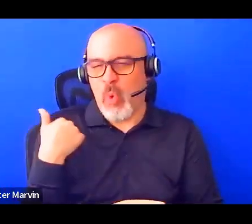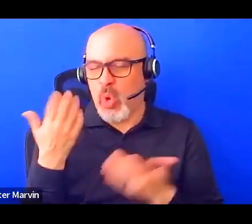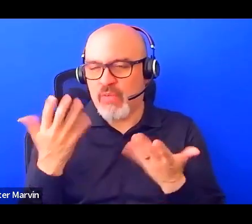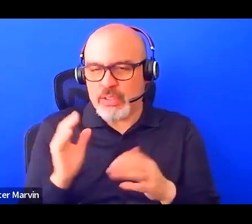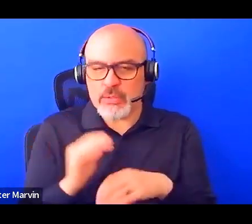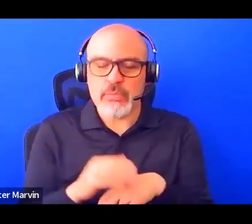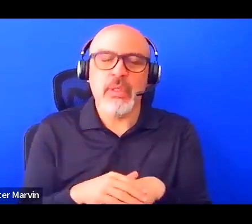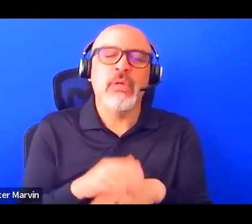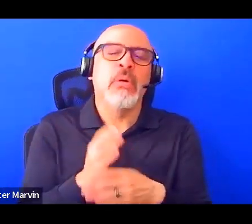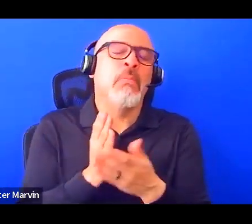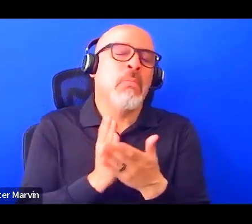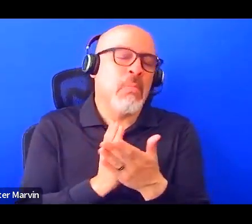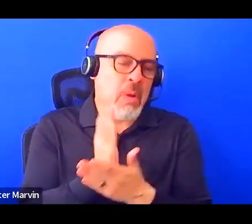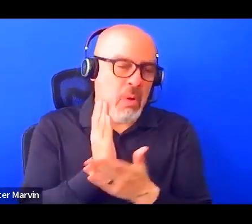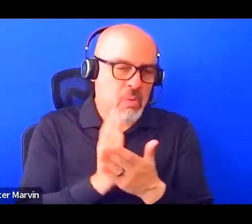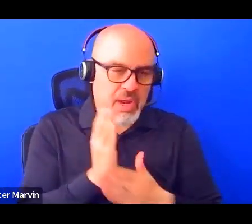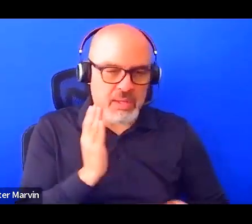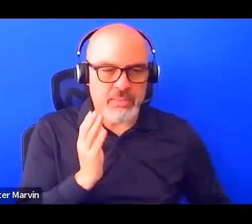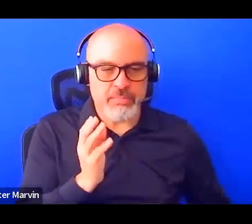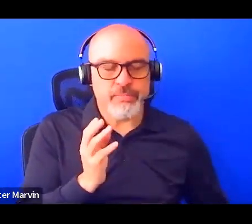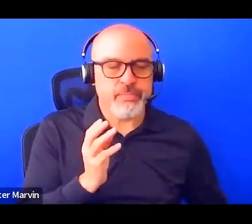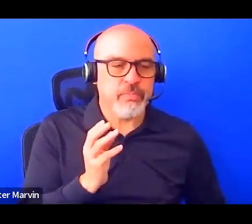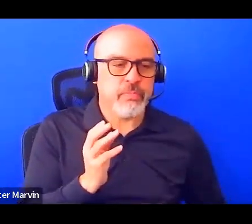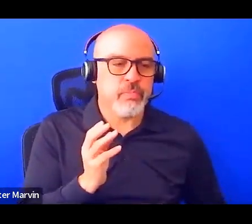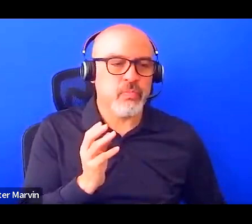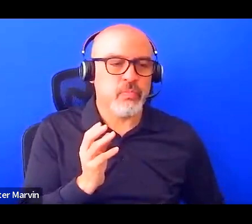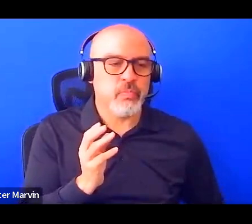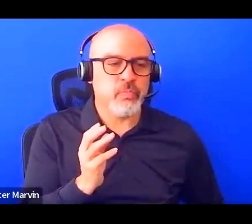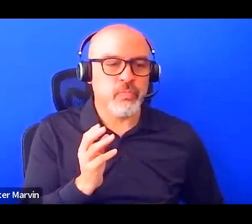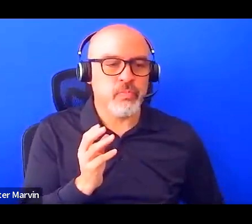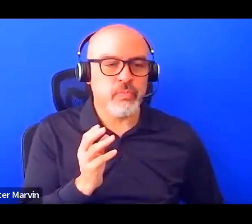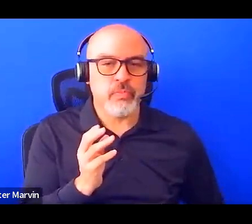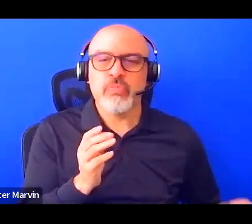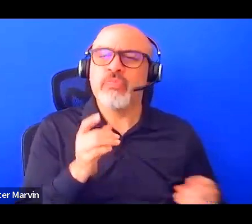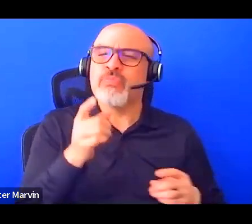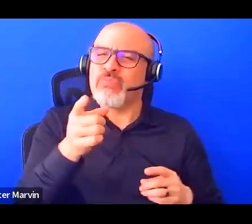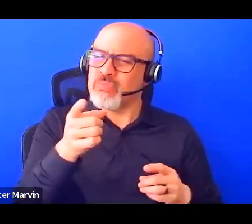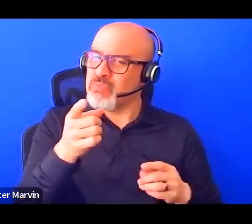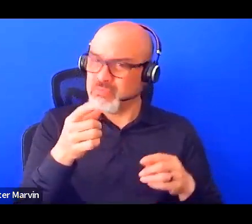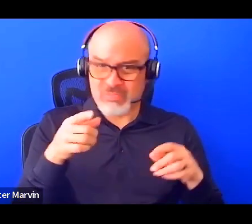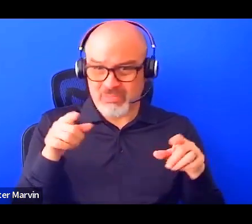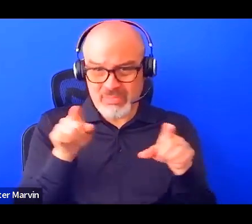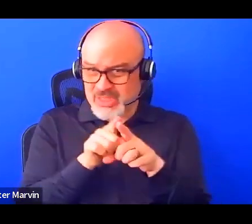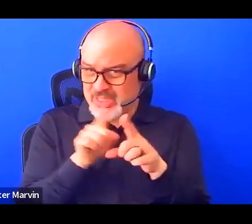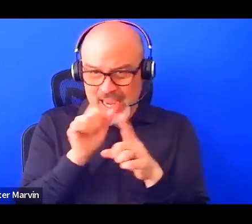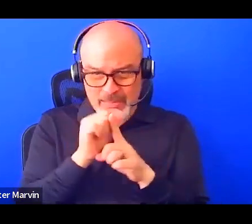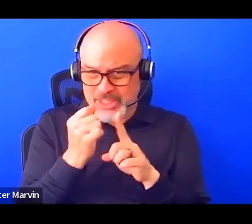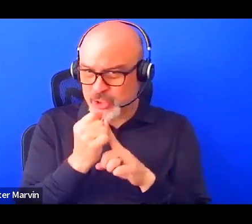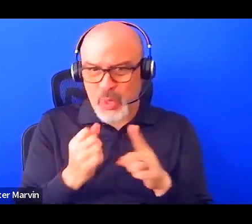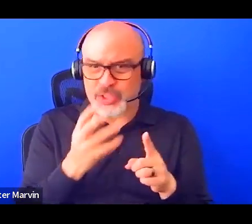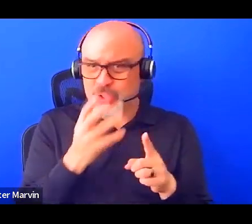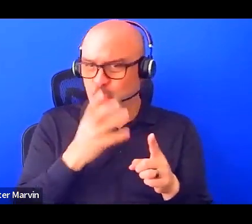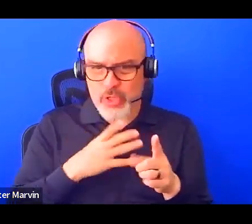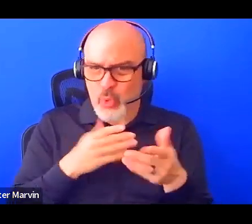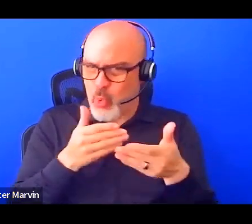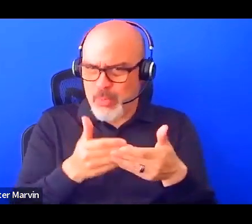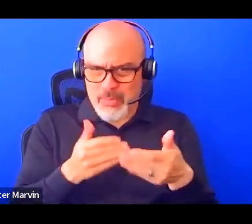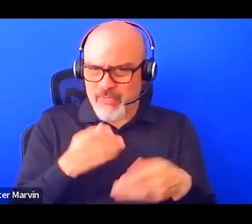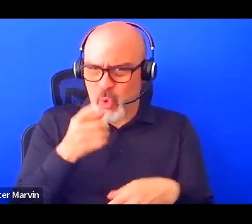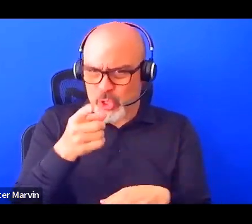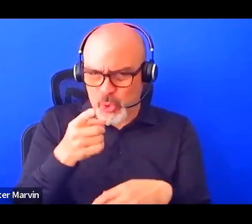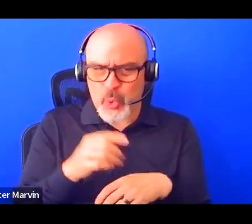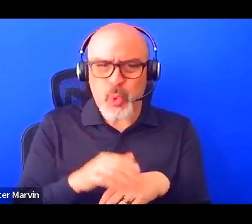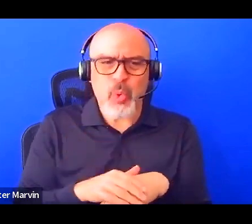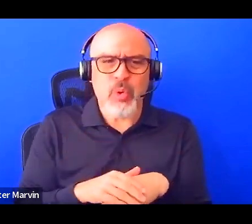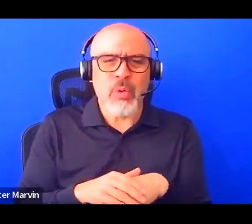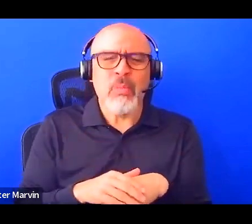right. And Mr. Warren, you're kind of in a similar situation to the last young lady. Conditional